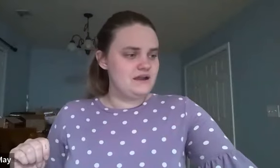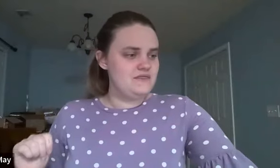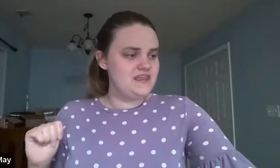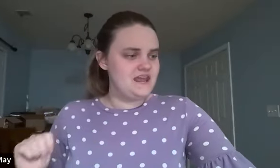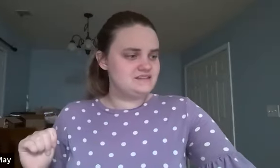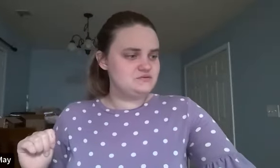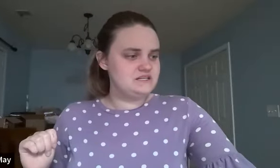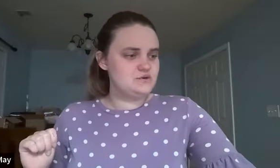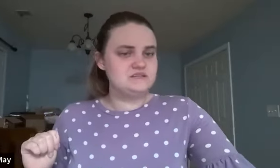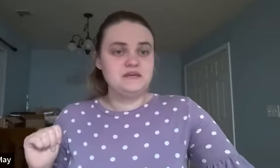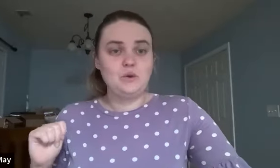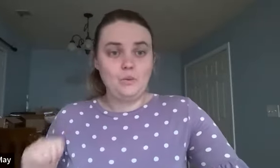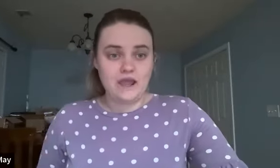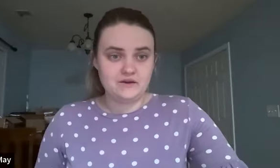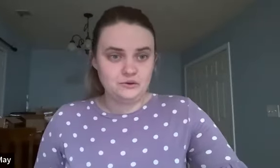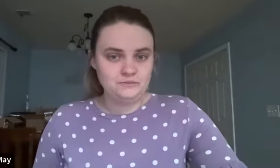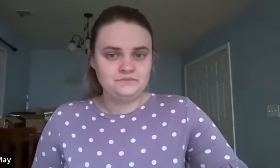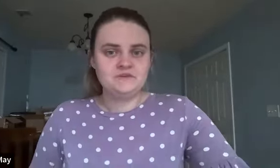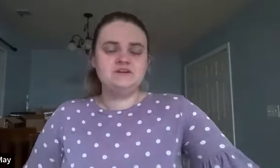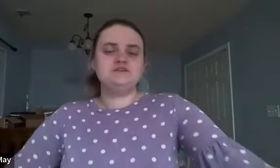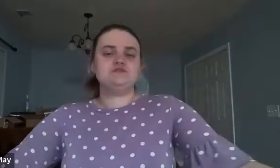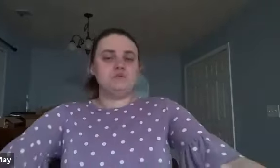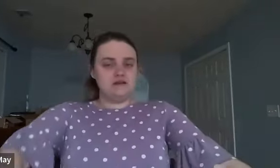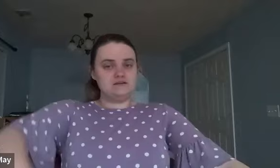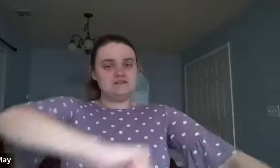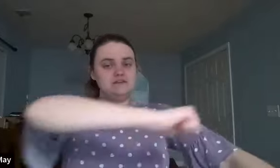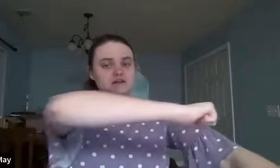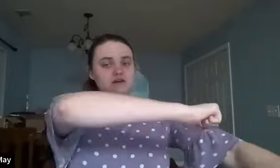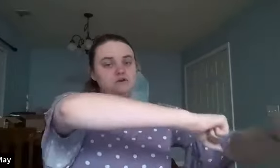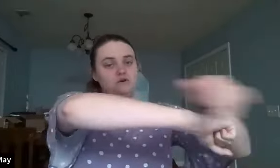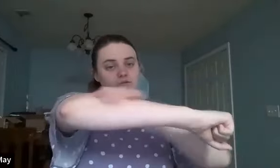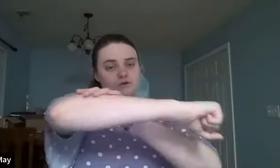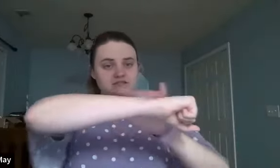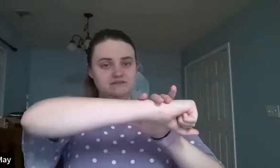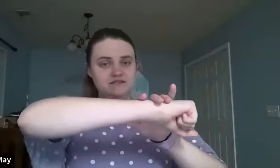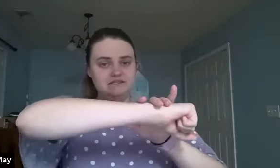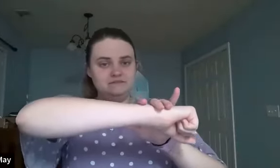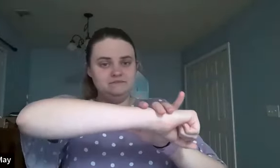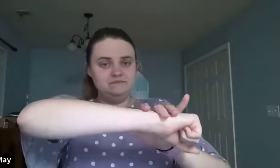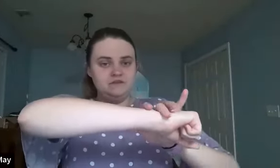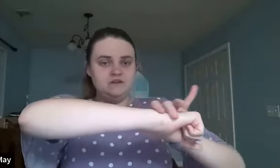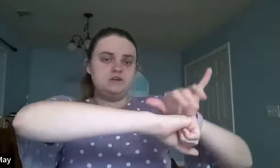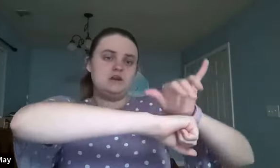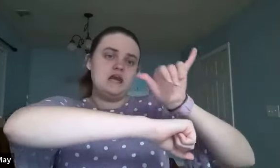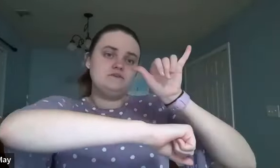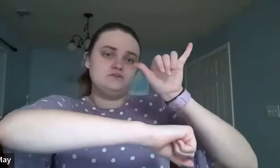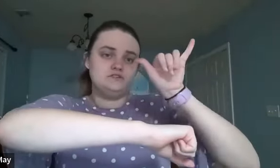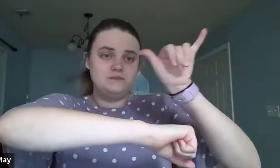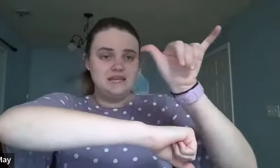right, the next one is going to be whale. So whale is, again, going to have our arm across like this. You're going to have your dominant hand